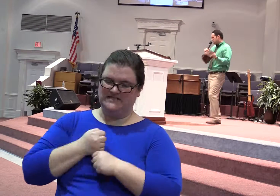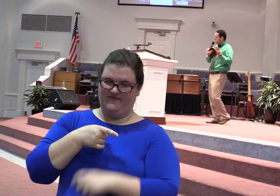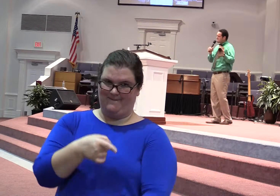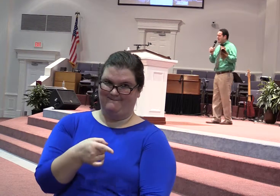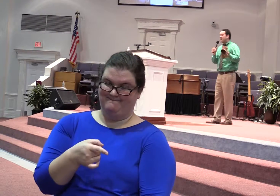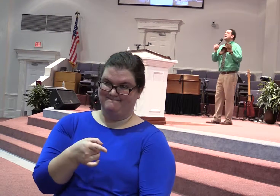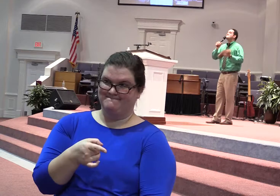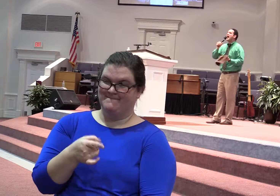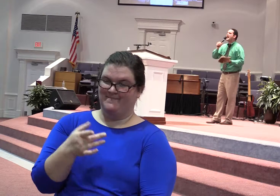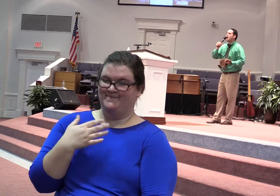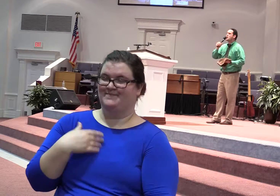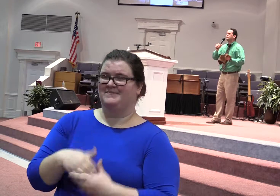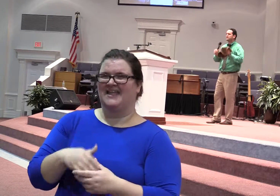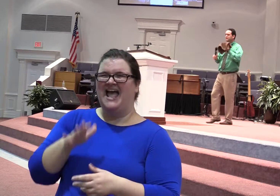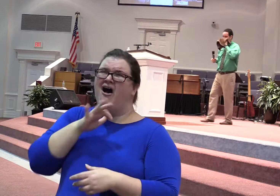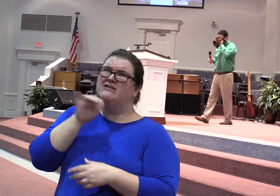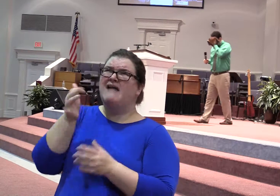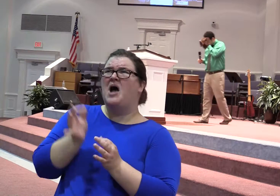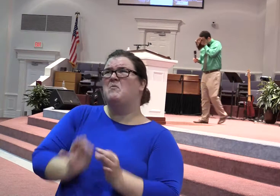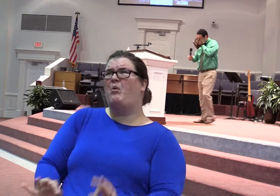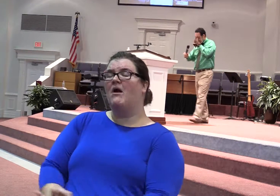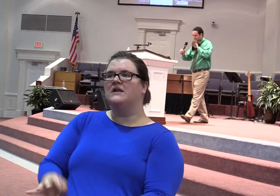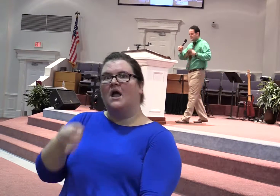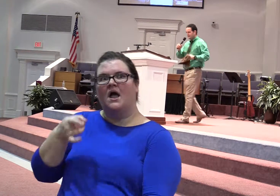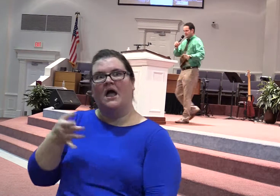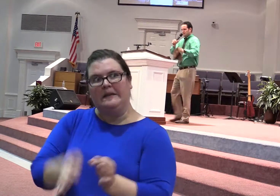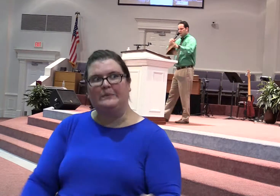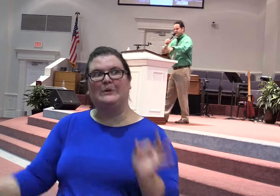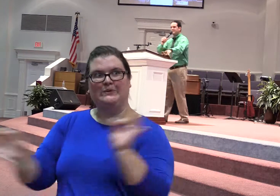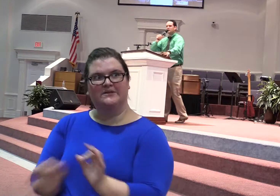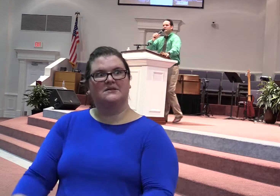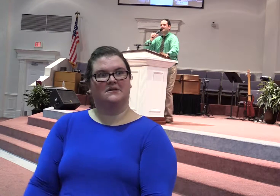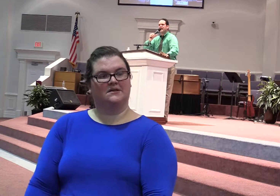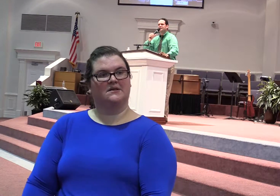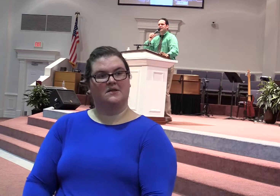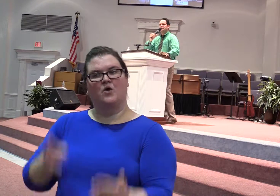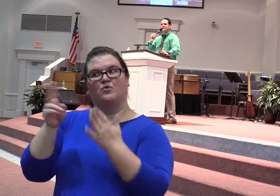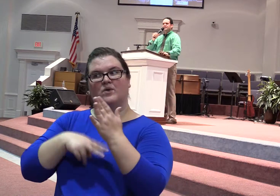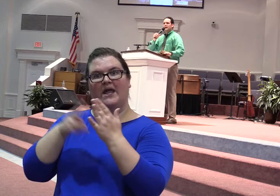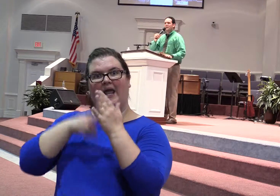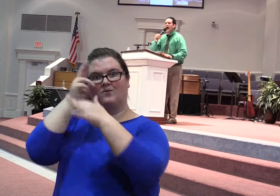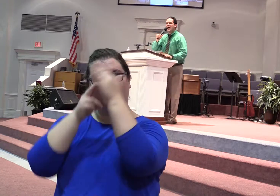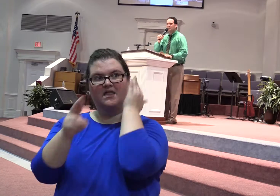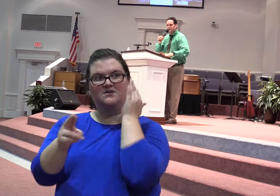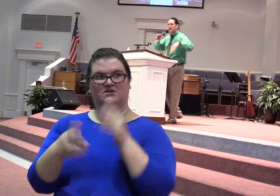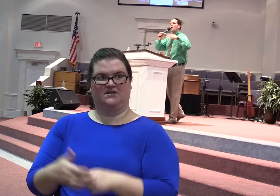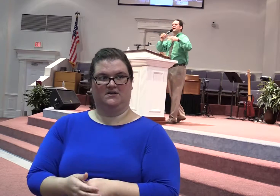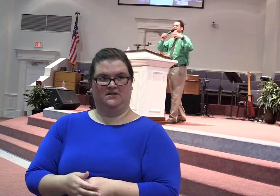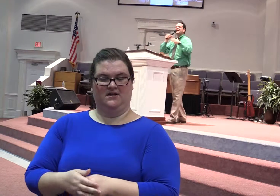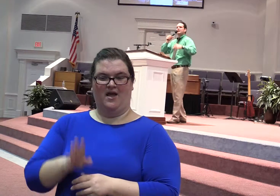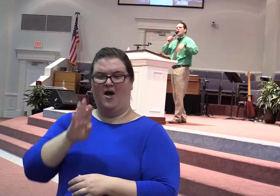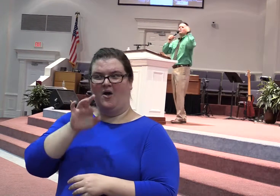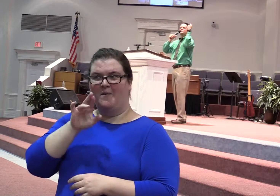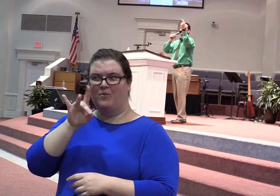Well, it doesn't matter. It matters. Yes, it does. Read the book of Revelation. The bride was clothed